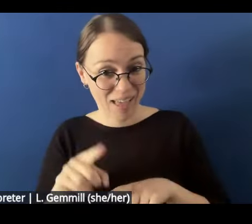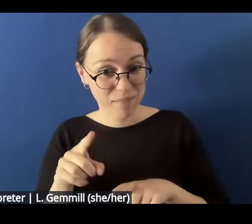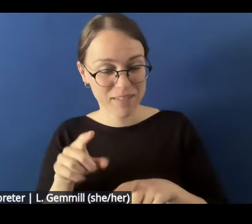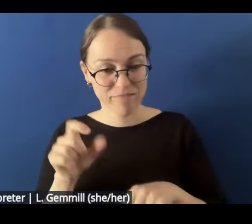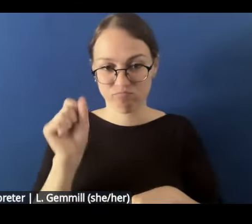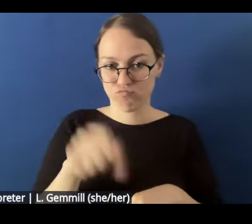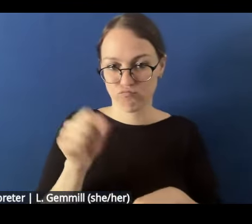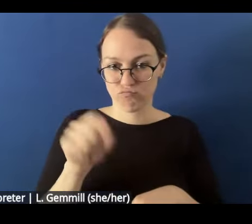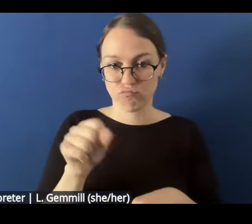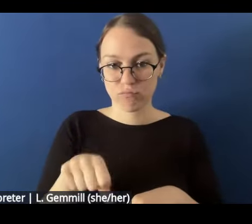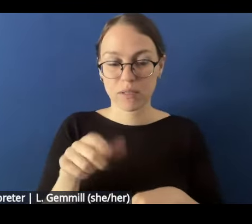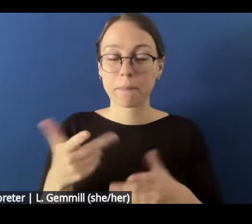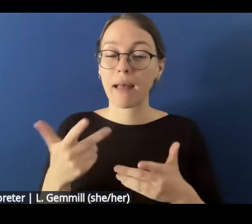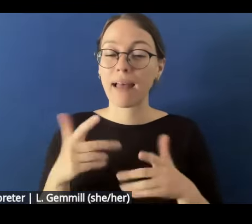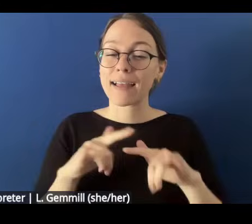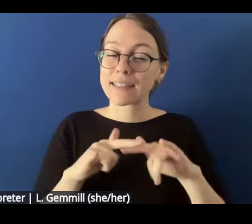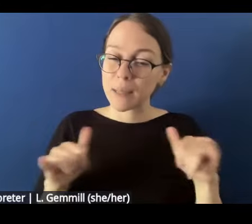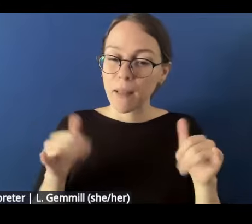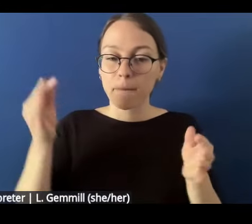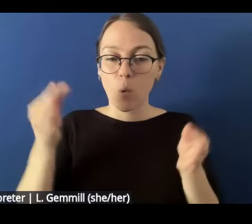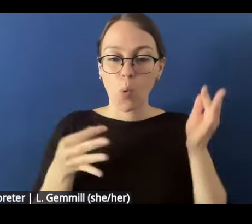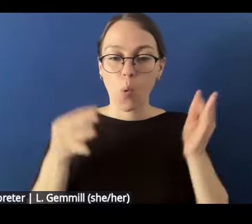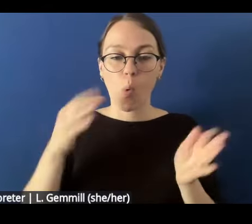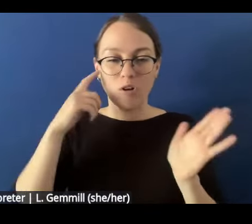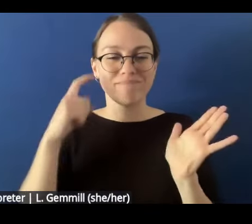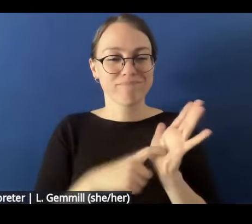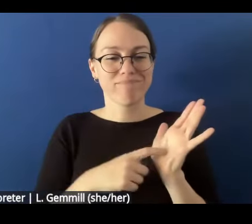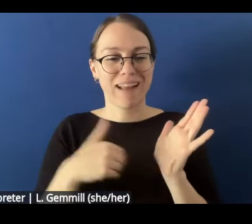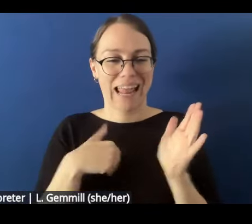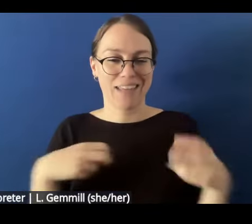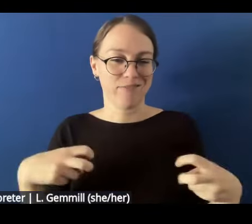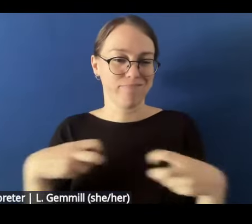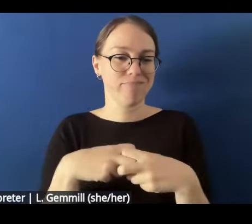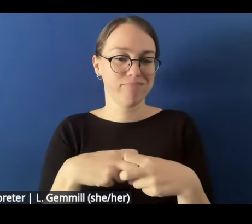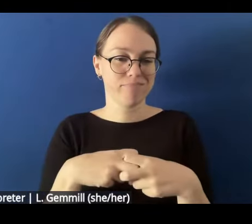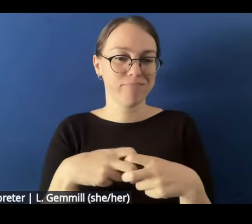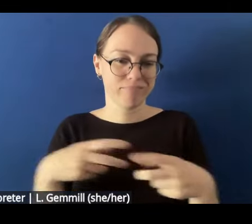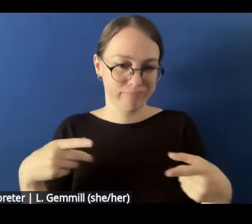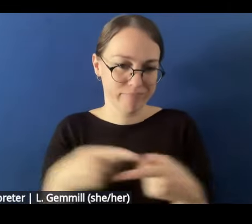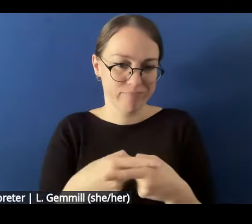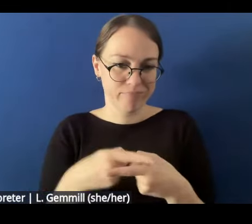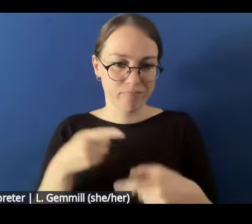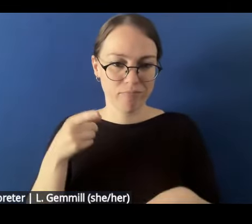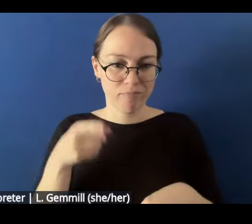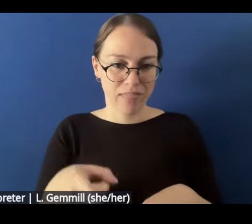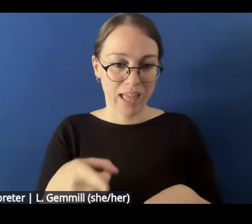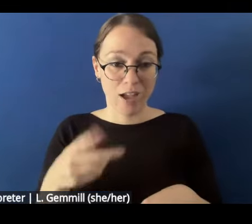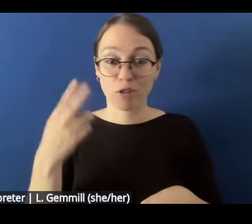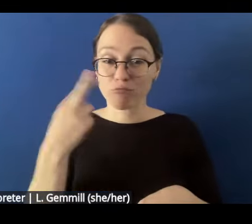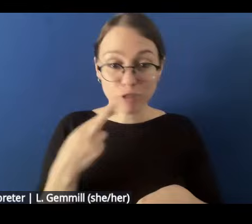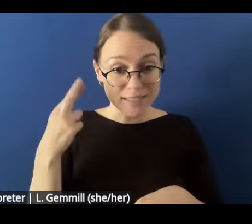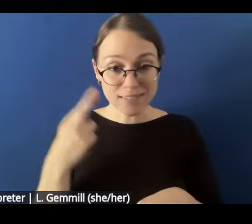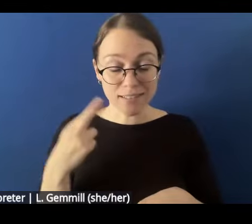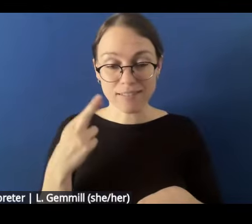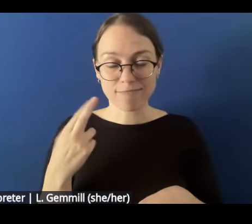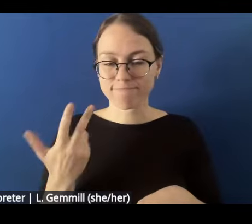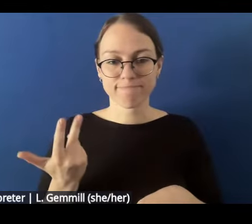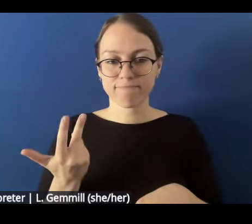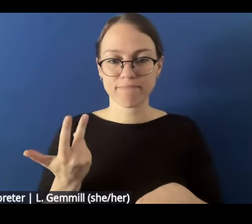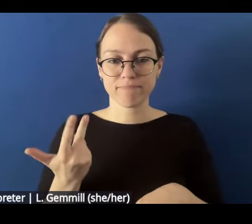recognized that there are difficulties in doing that. There are difficulties because of just the